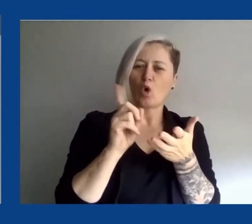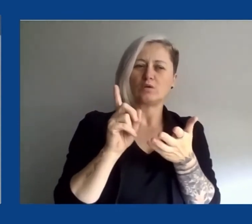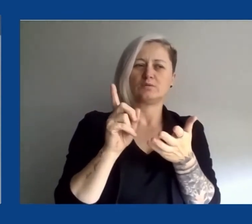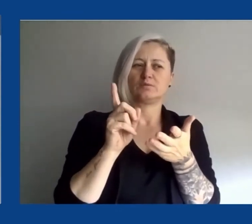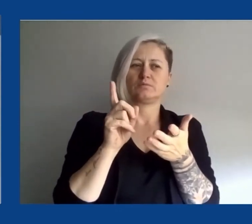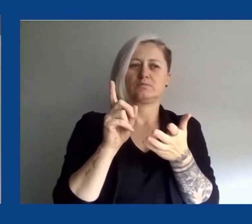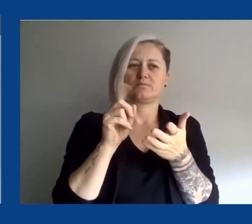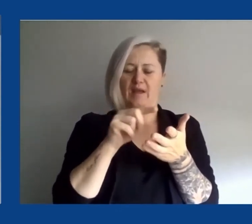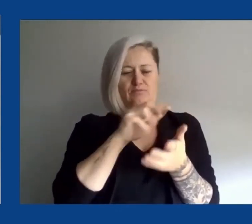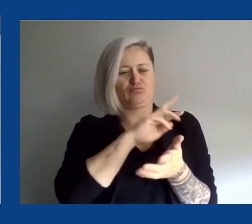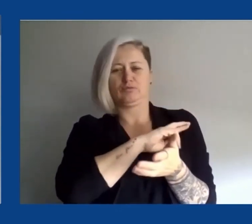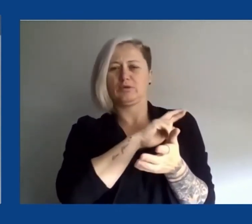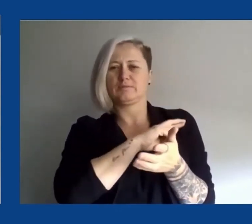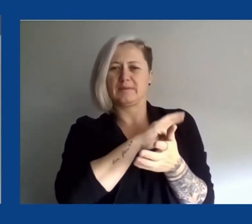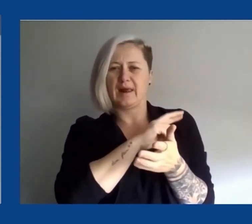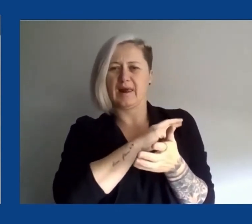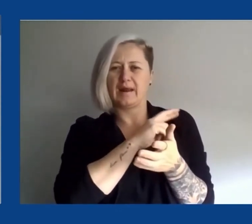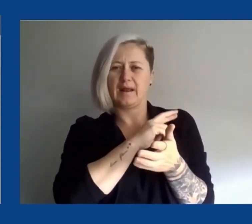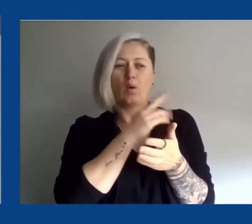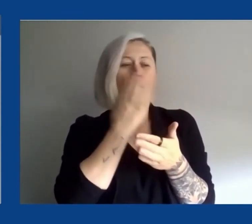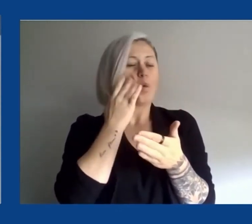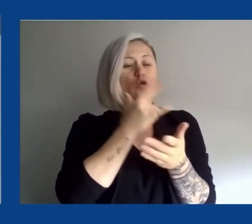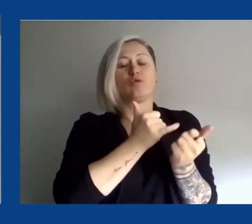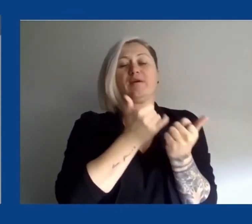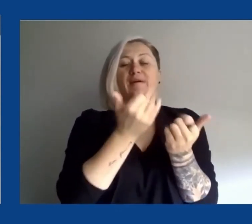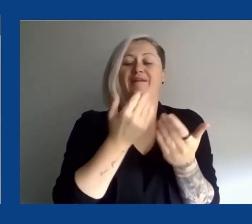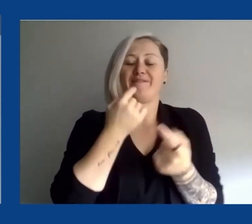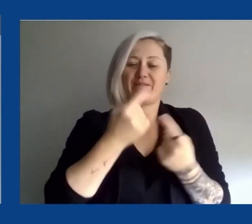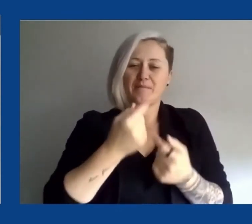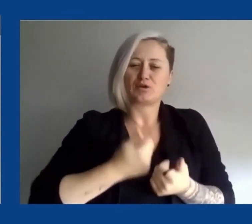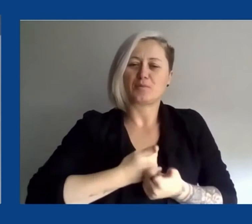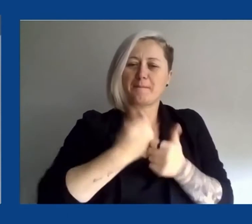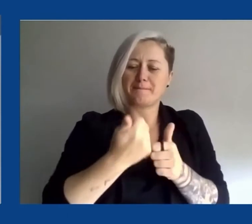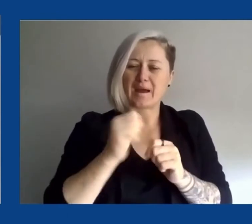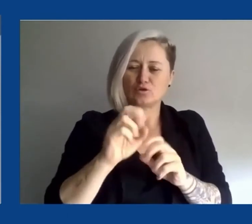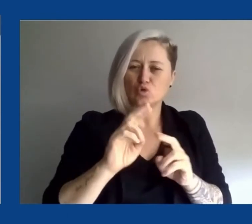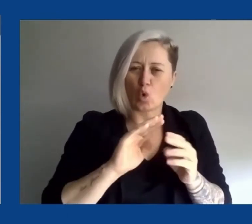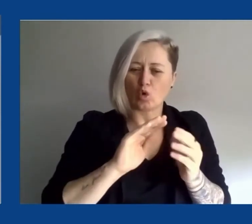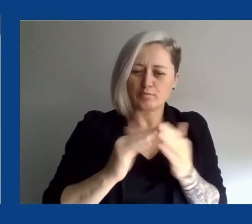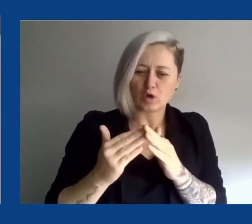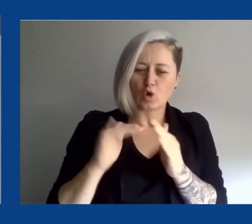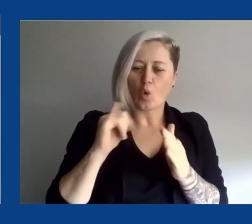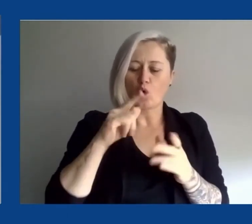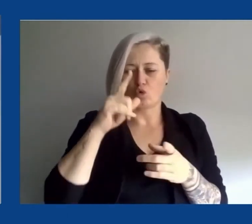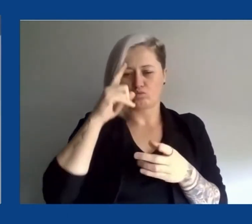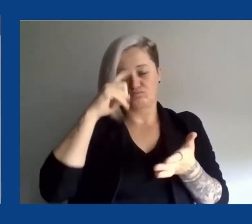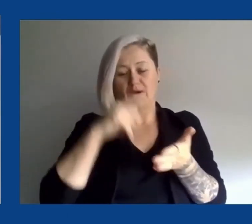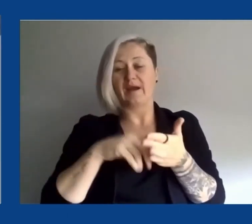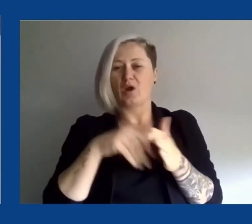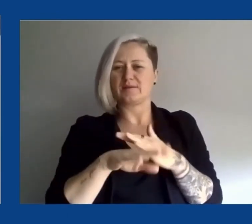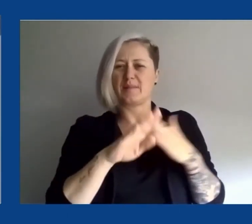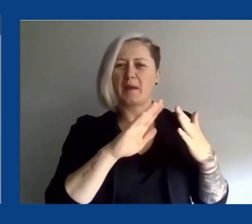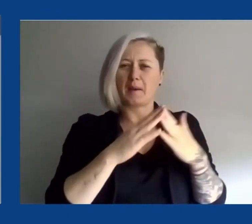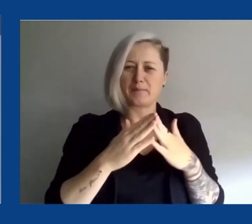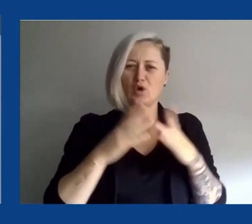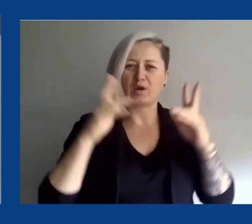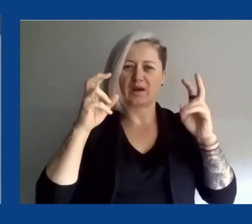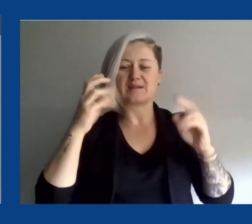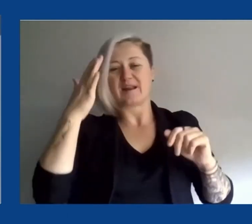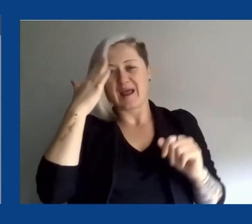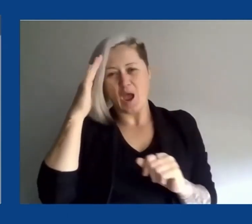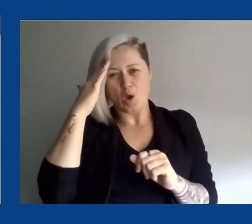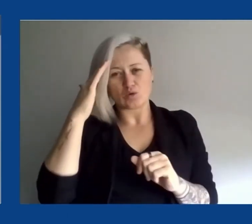when you're providing information back to your communities, or you're recognised in the community as an elder, and